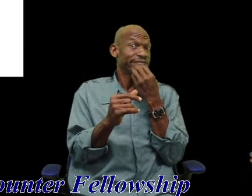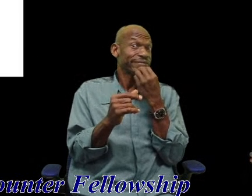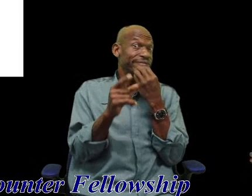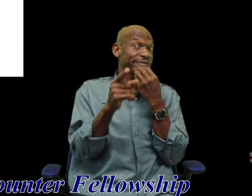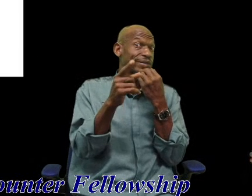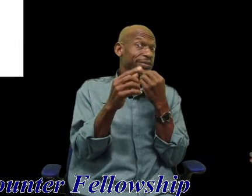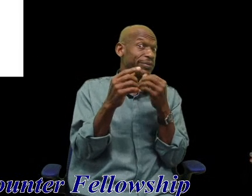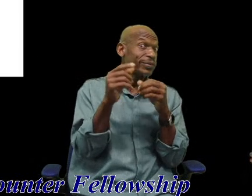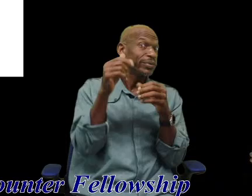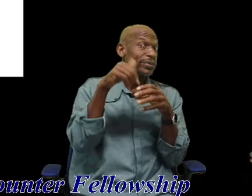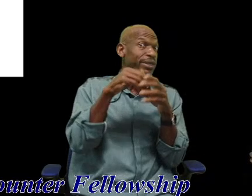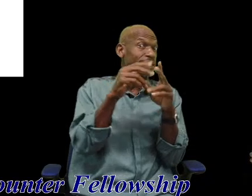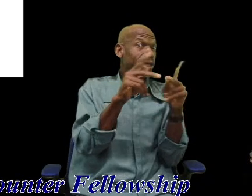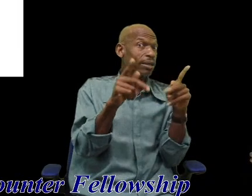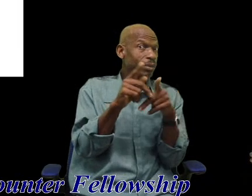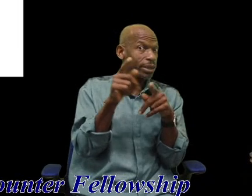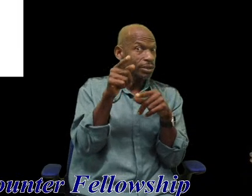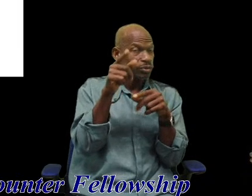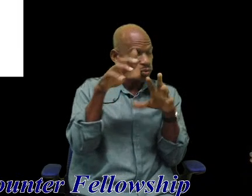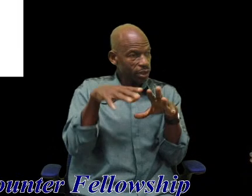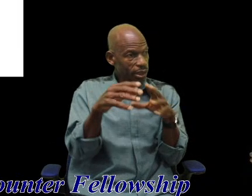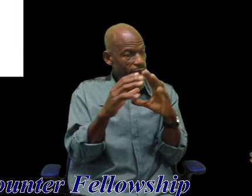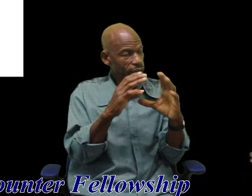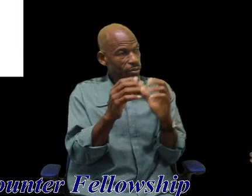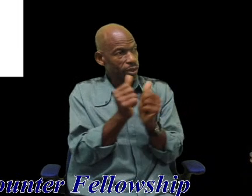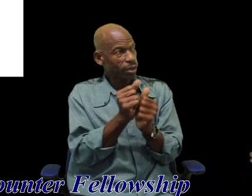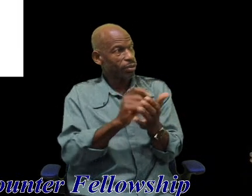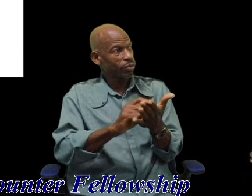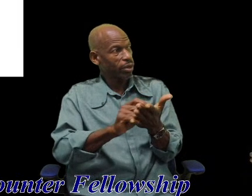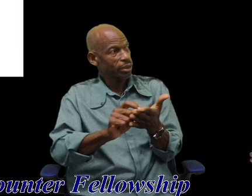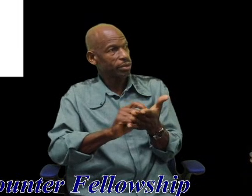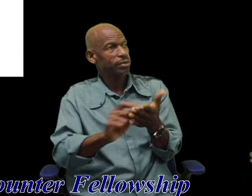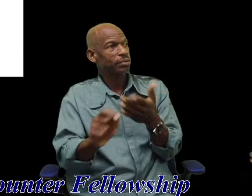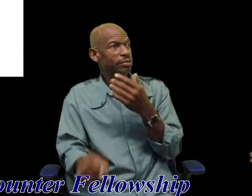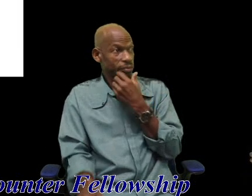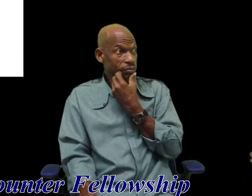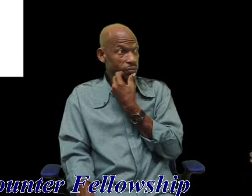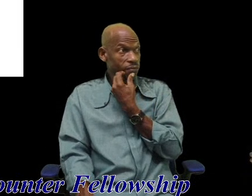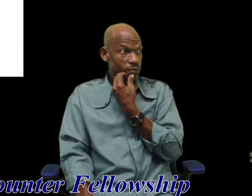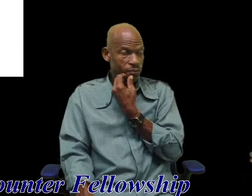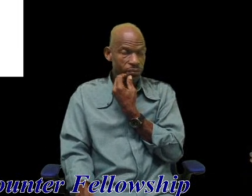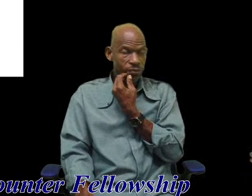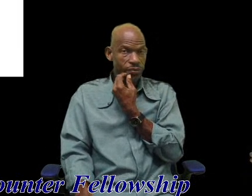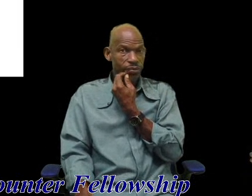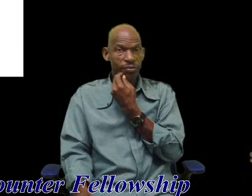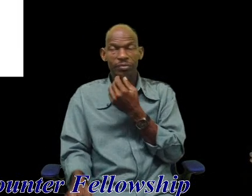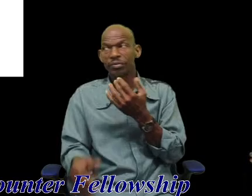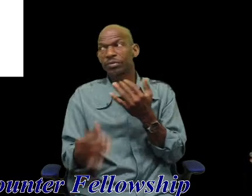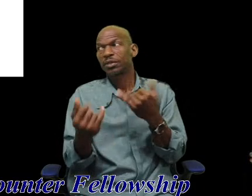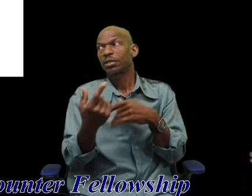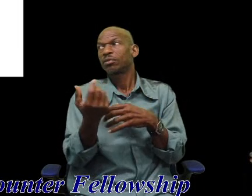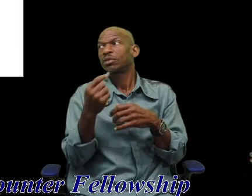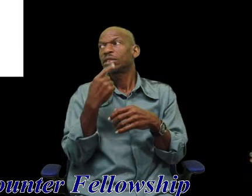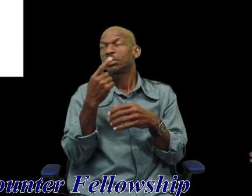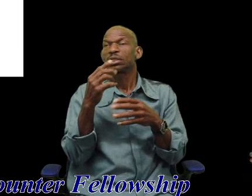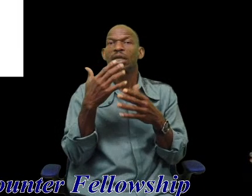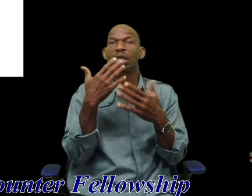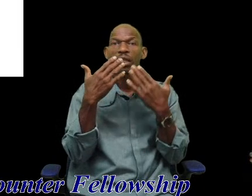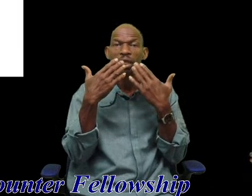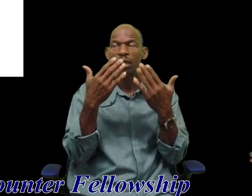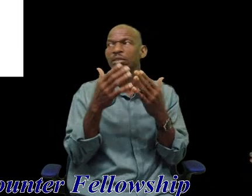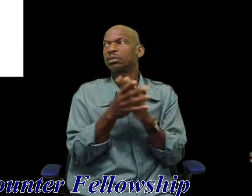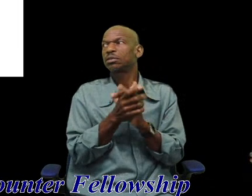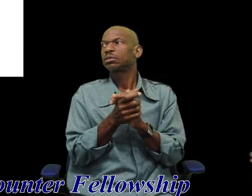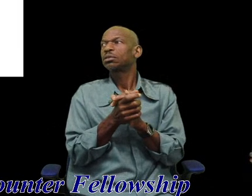English by writing. Okay? So today I want to say thanks again for today. I did not give